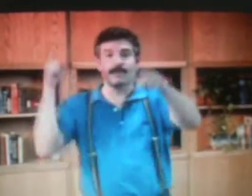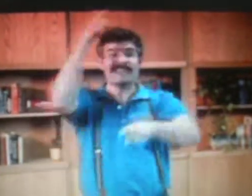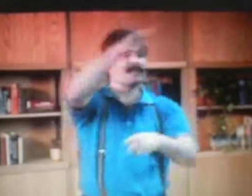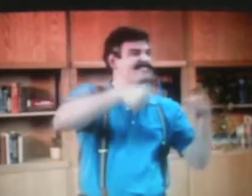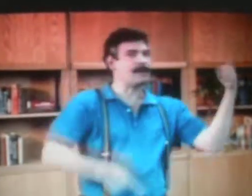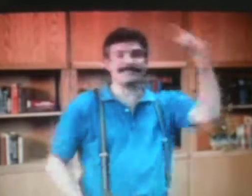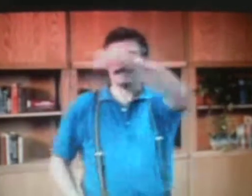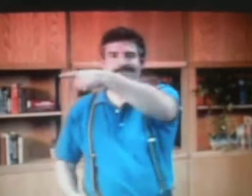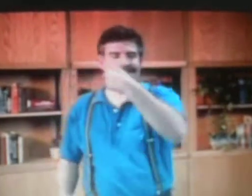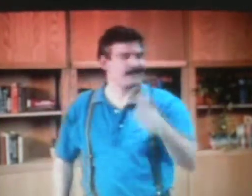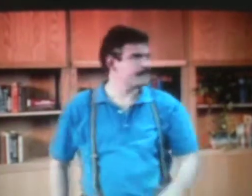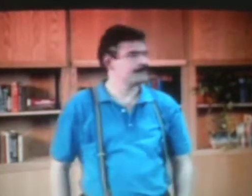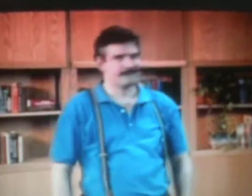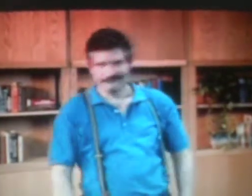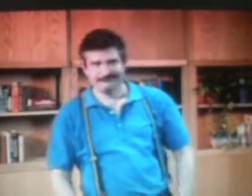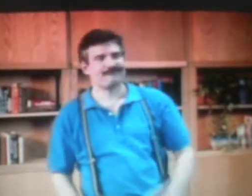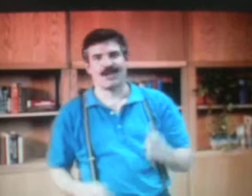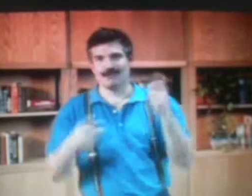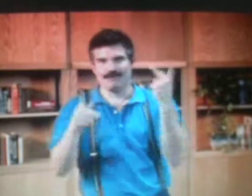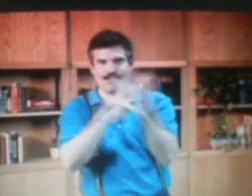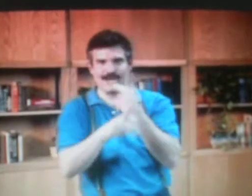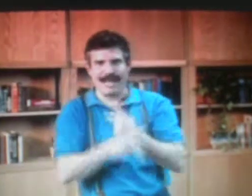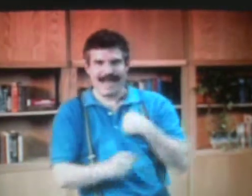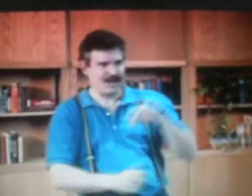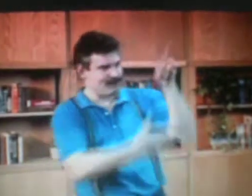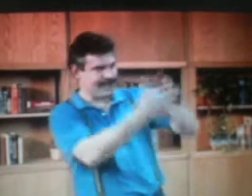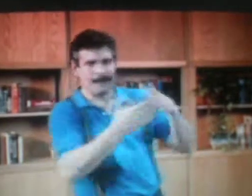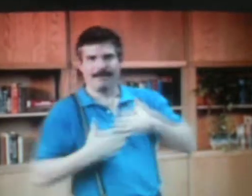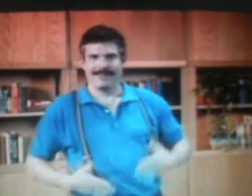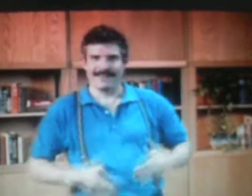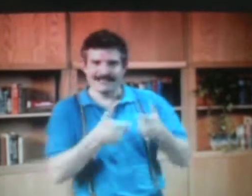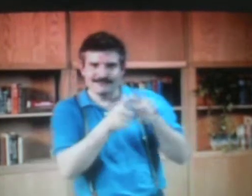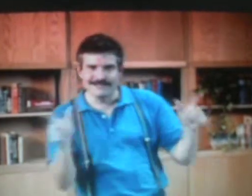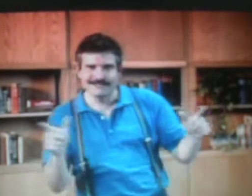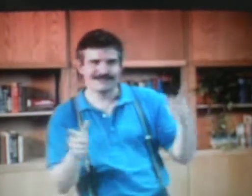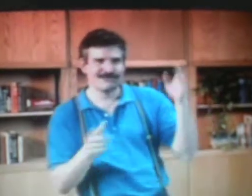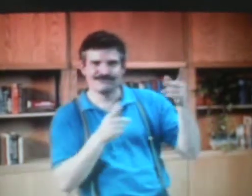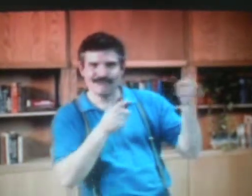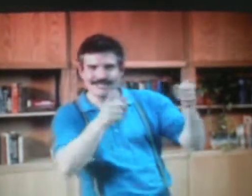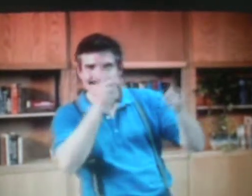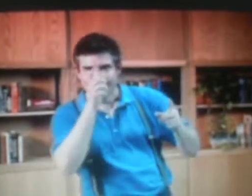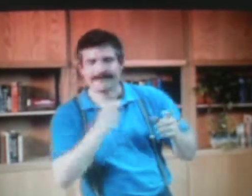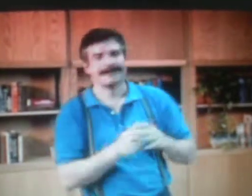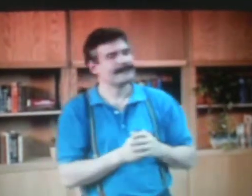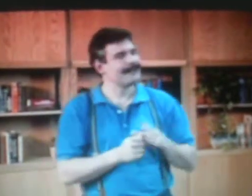the registration office? And they were giving me this direction, that direction, so I had to figure out by the body language.